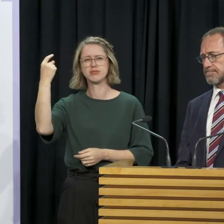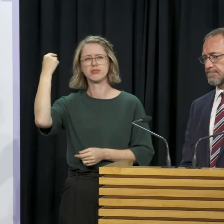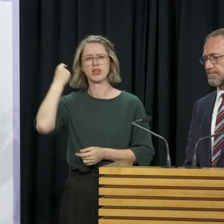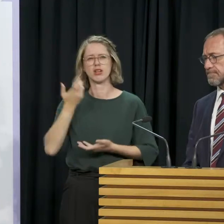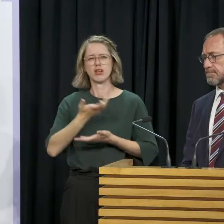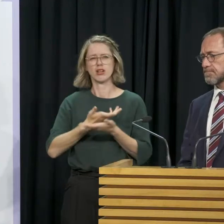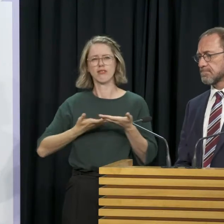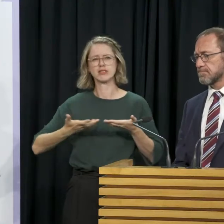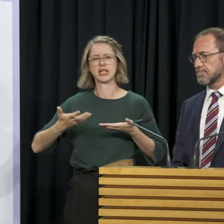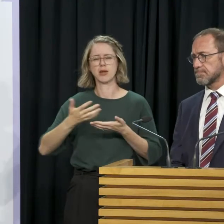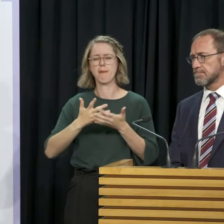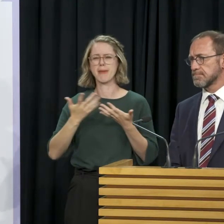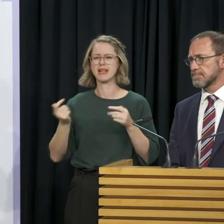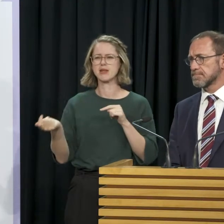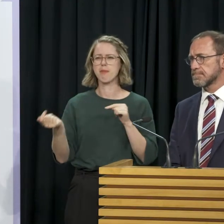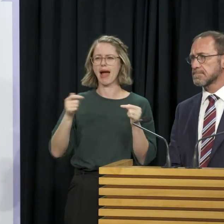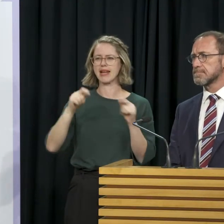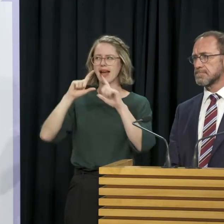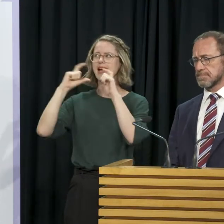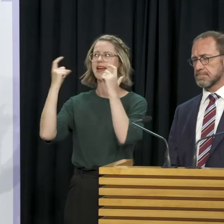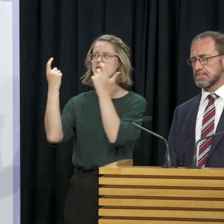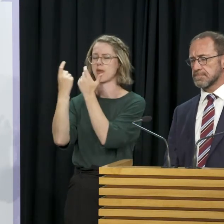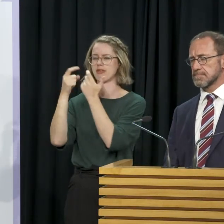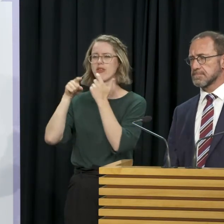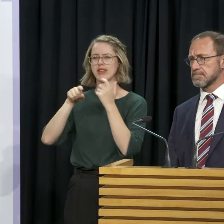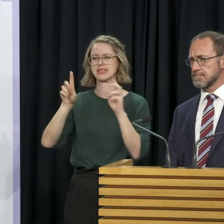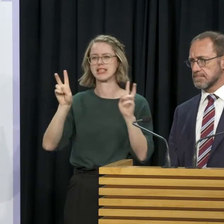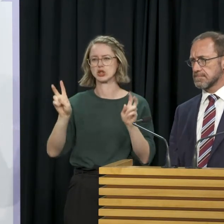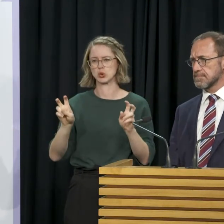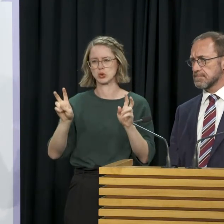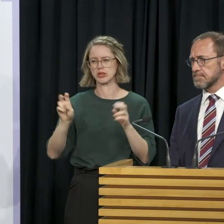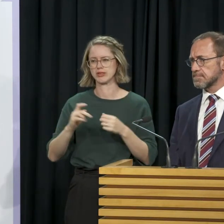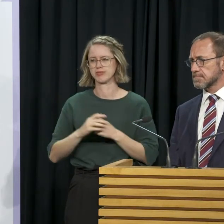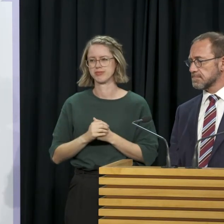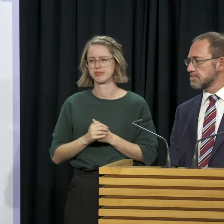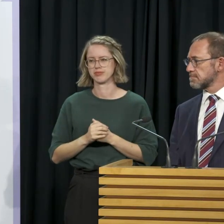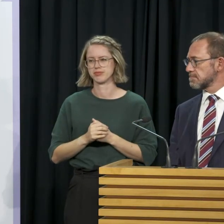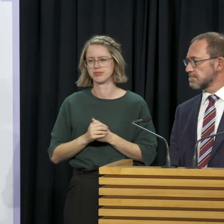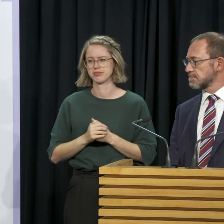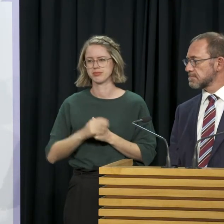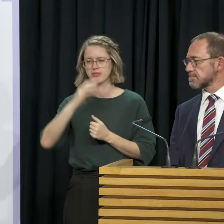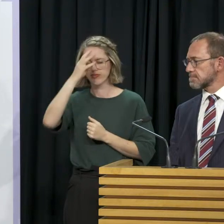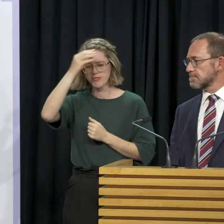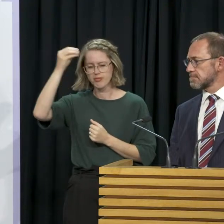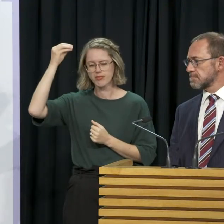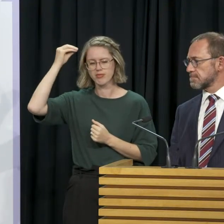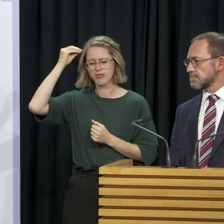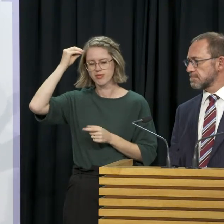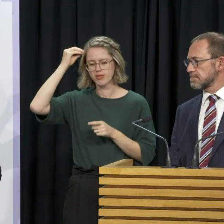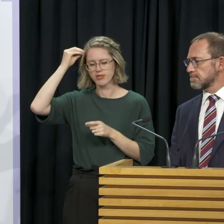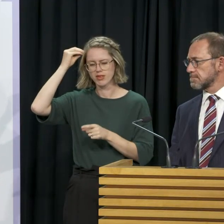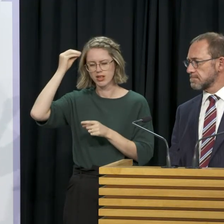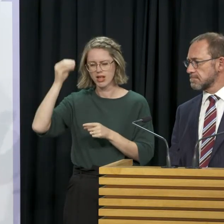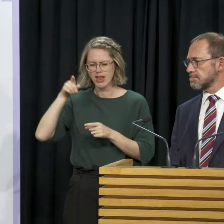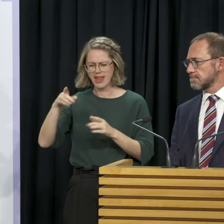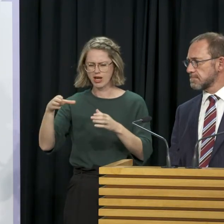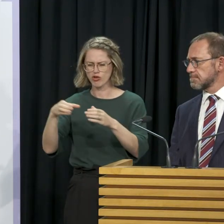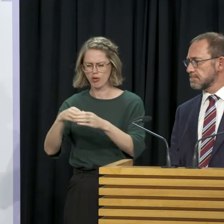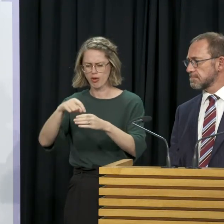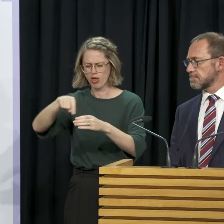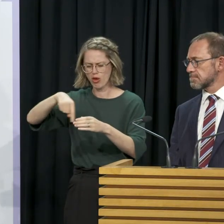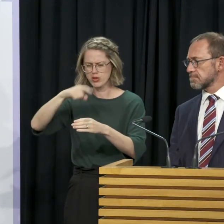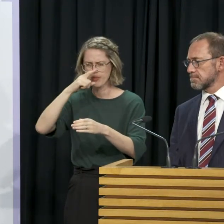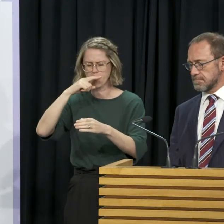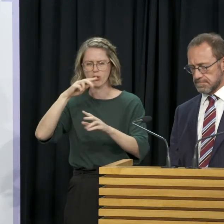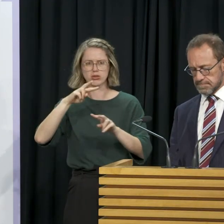had a significant debate at Cabinet over this issue. And one of the things that we were conscious of is we didn't want to leave this group who would so clearly